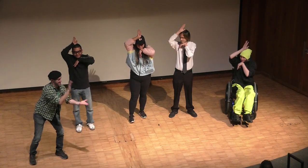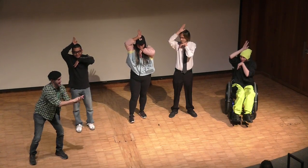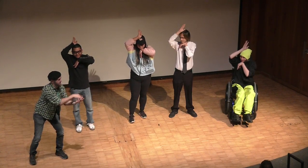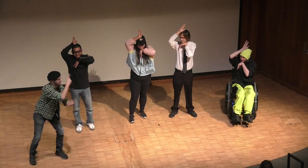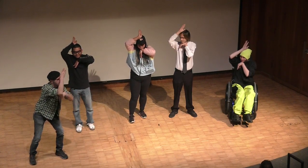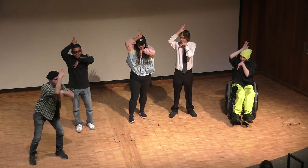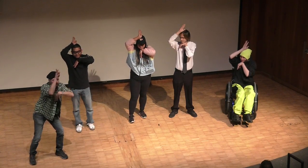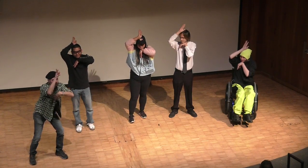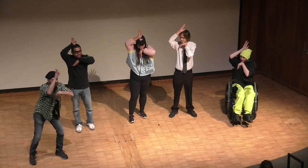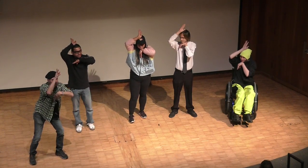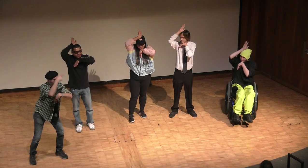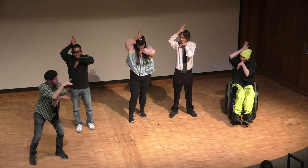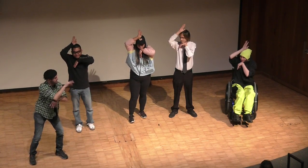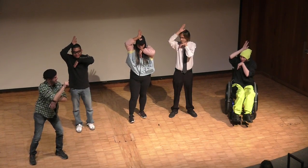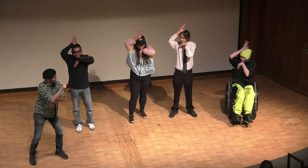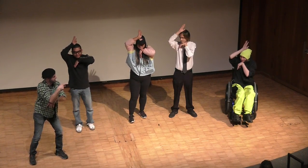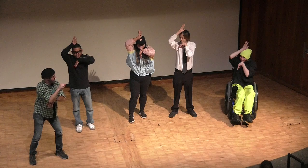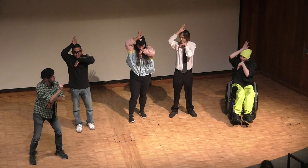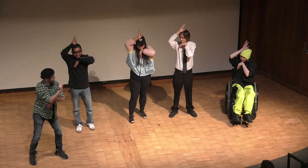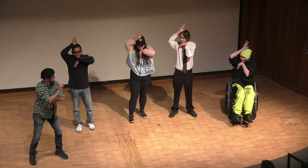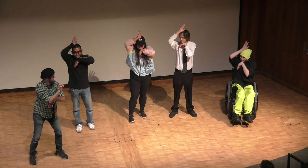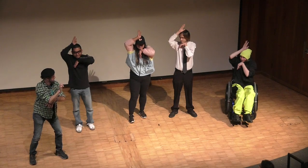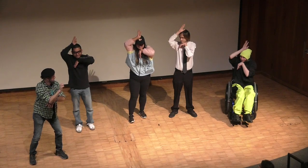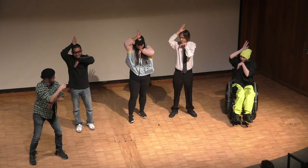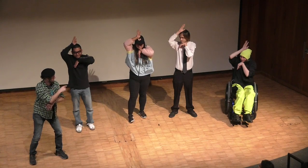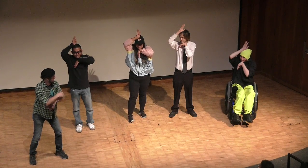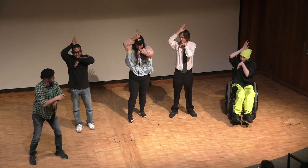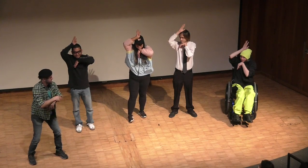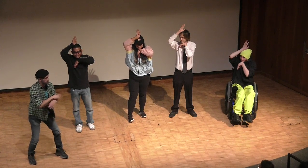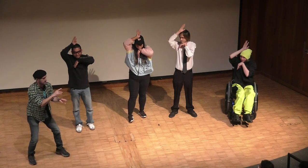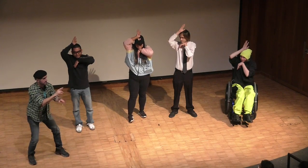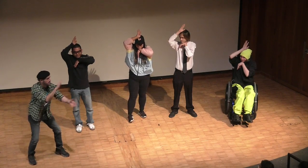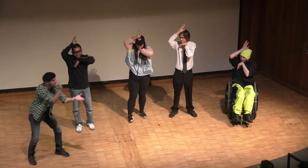Every time I clap, pick a pose.